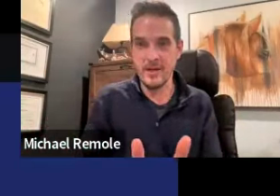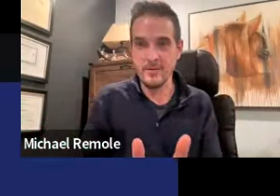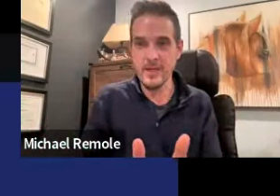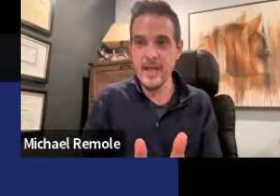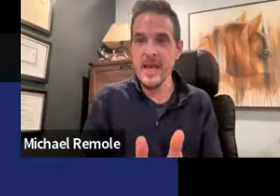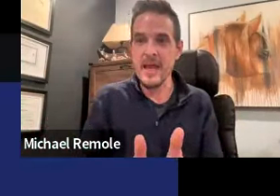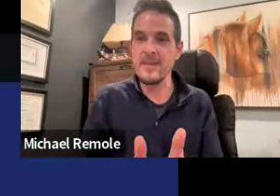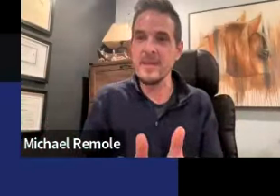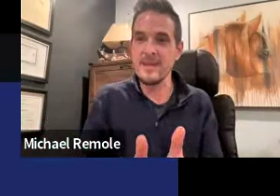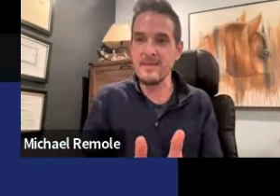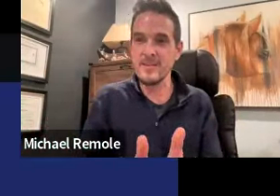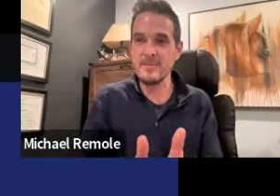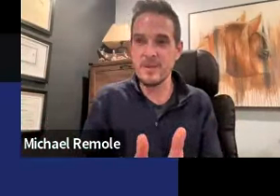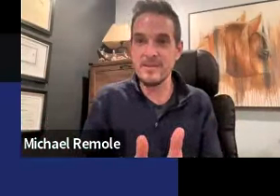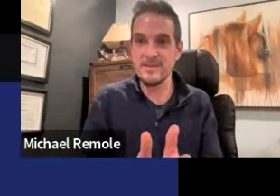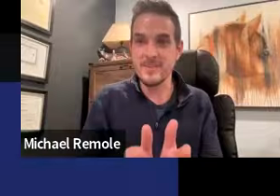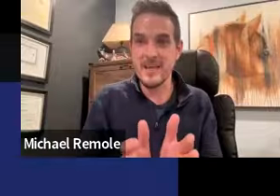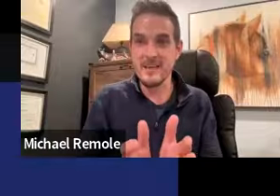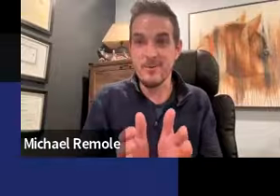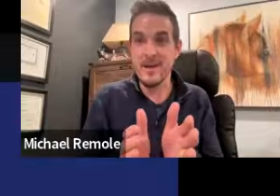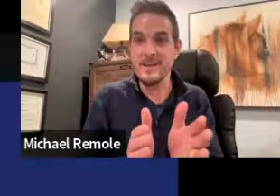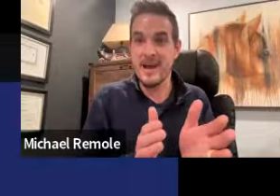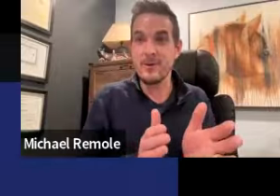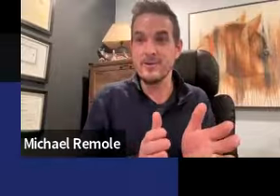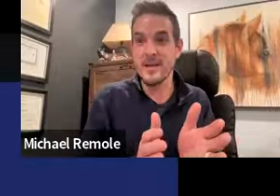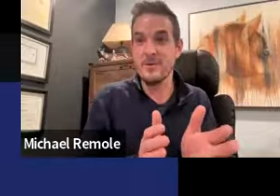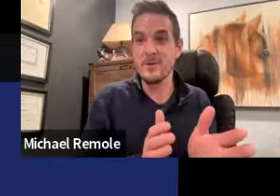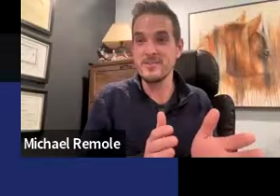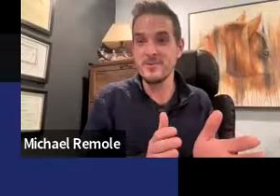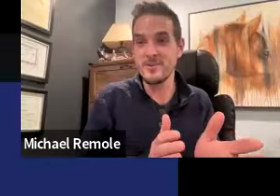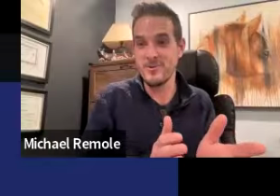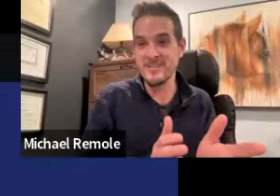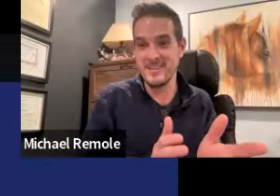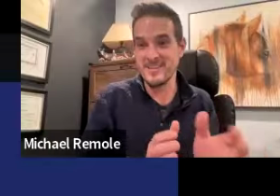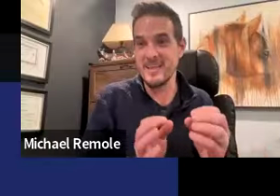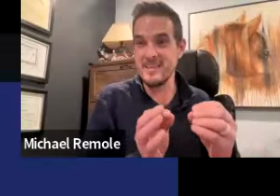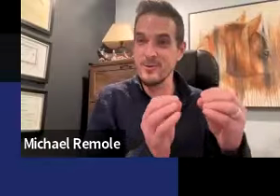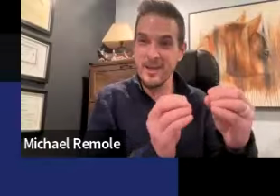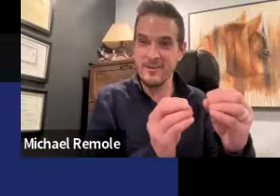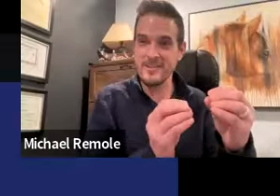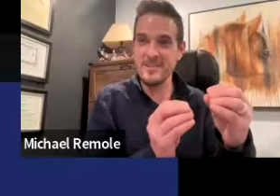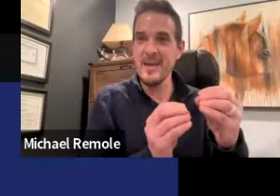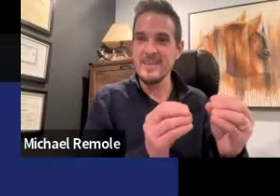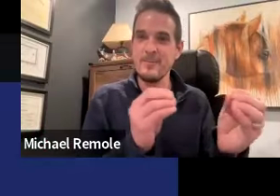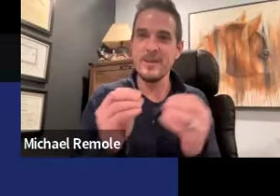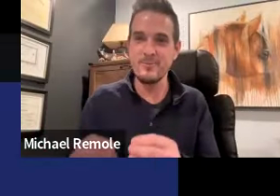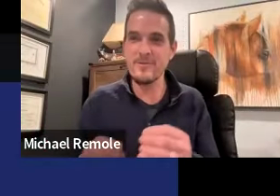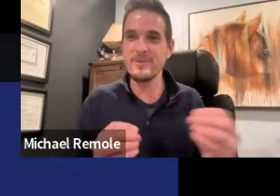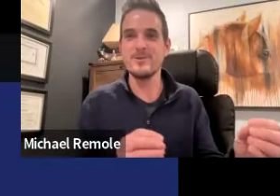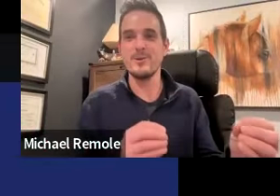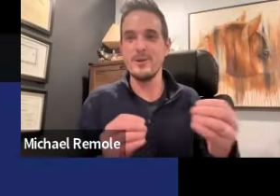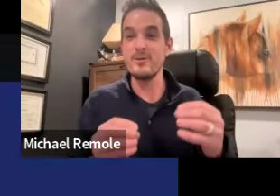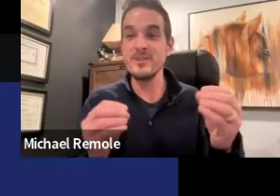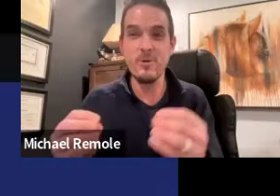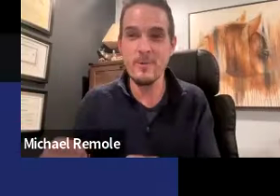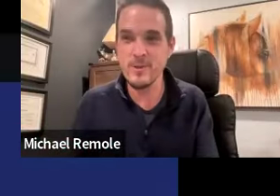my child. And then it gave us a piece of saying, okay, and now here's how we're going to start to address this. And these are the areas that we can